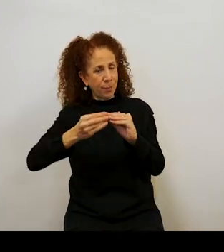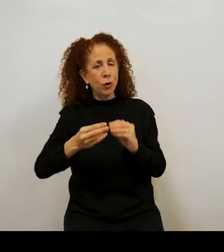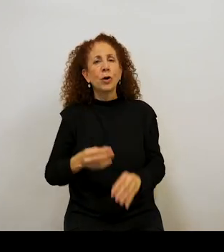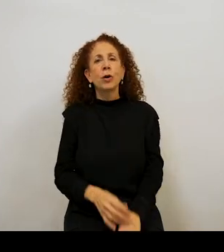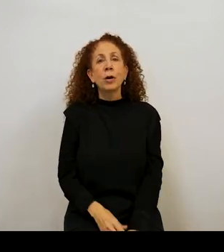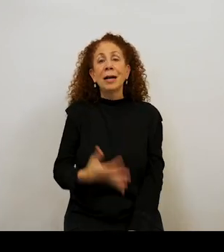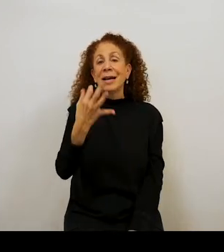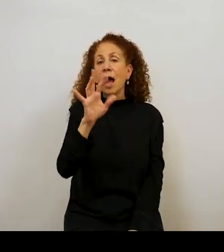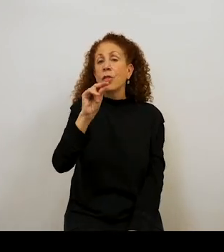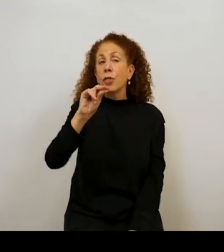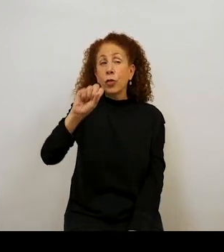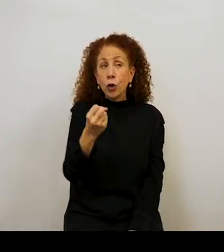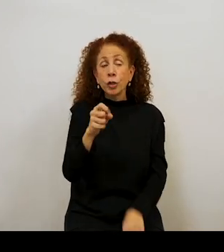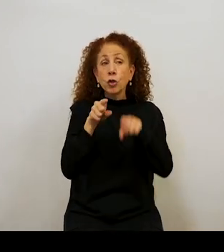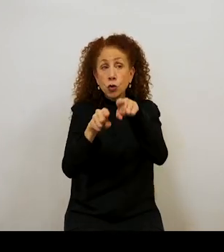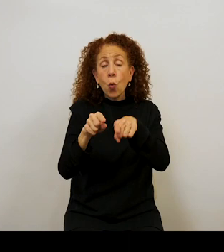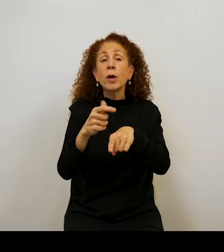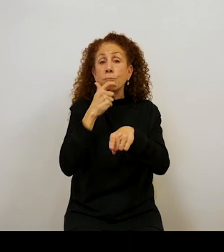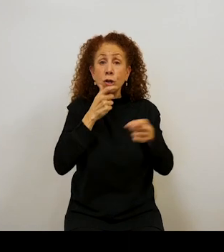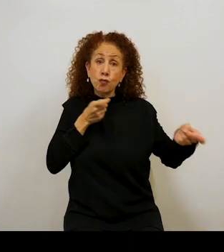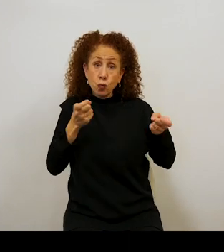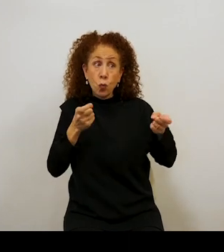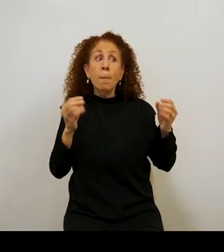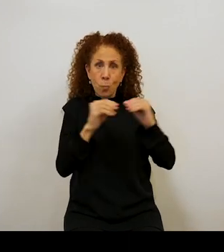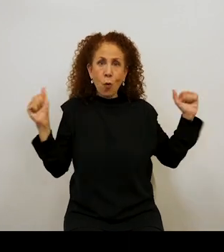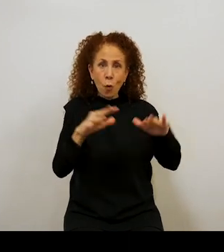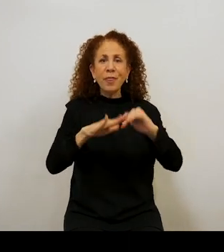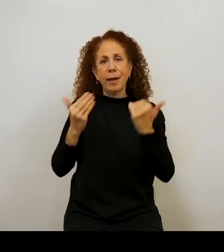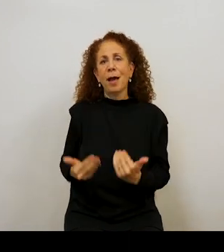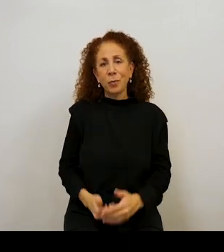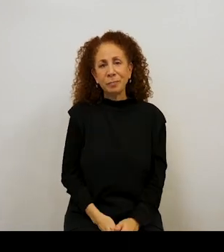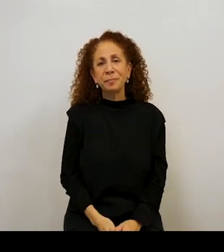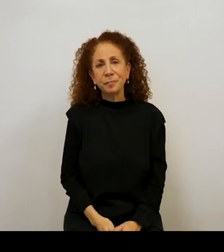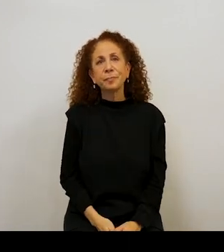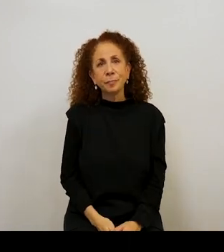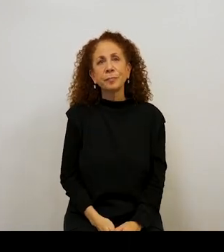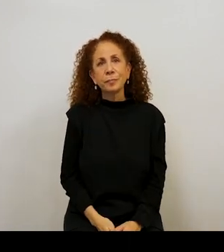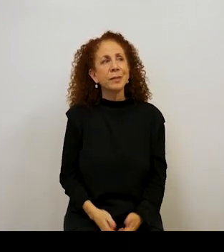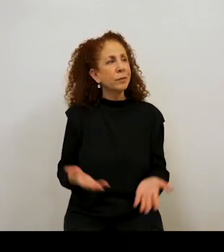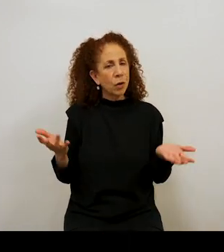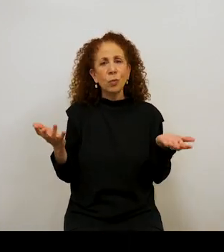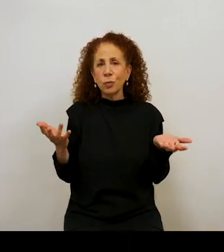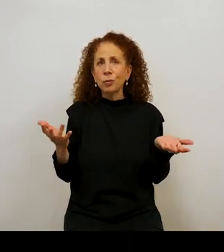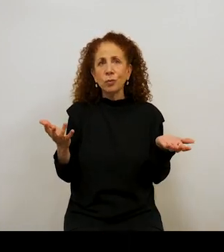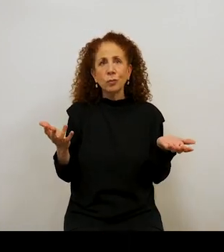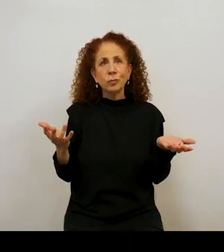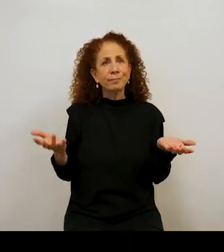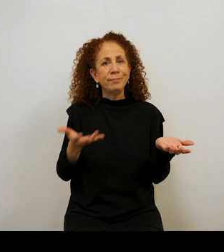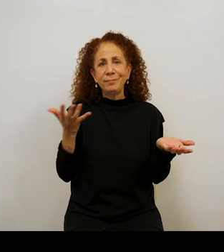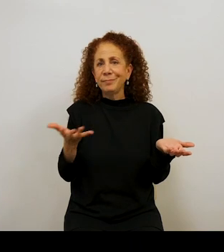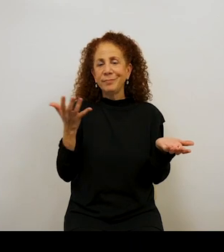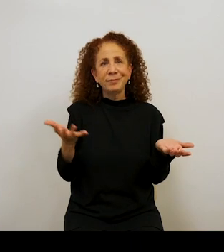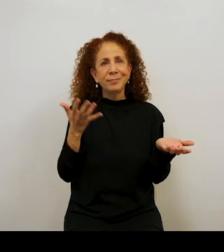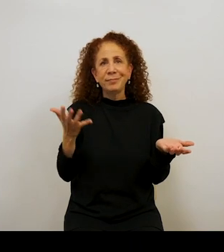in 1930 during British rule than are going now. And so it's really,